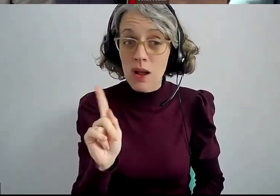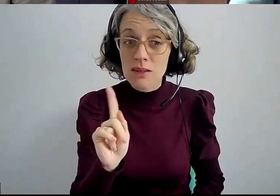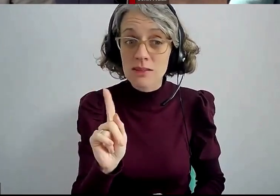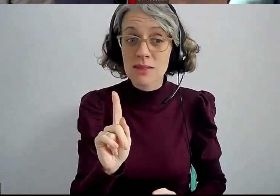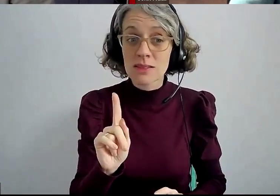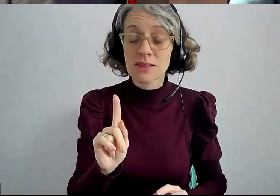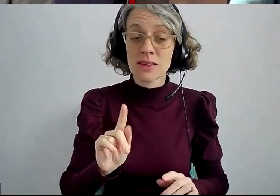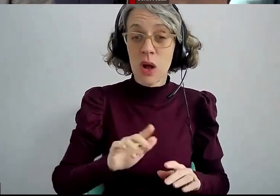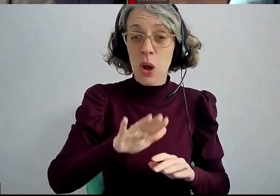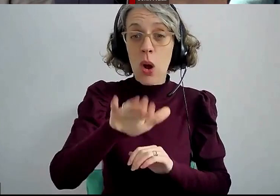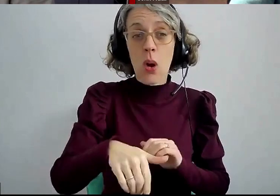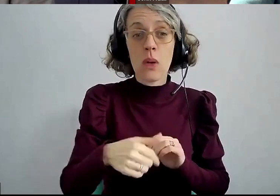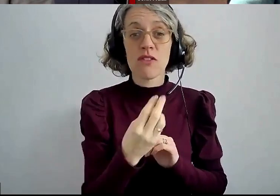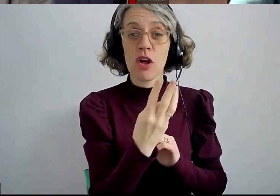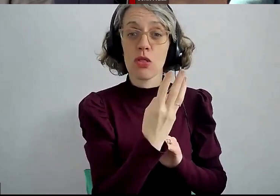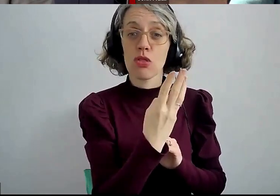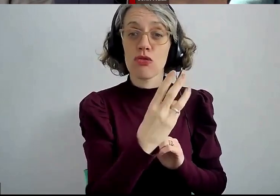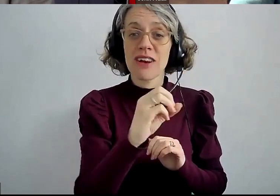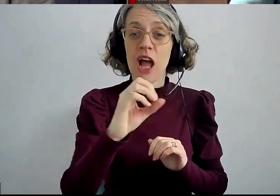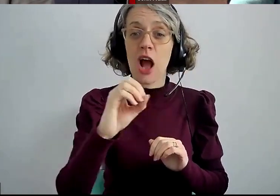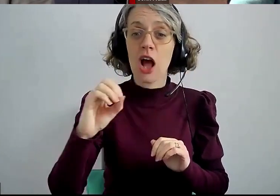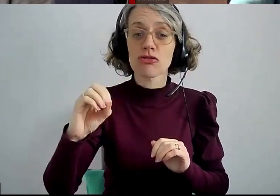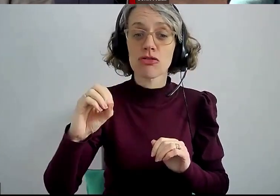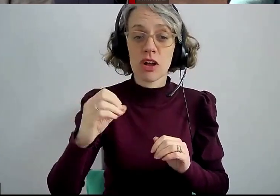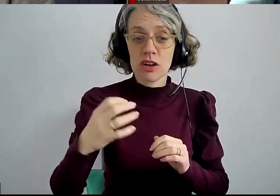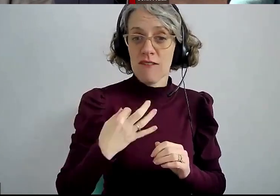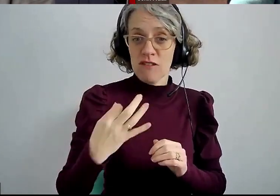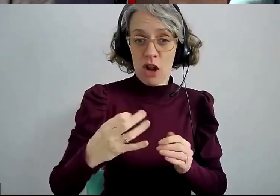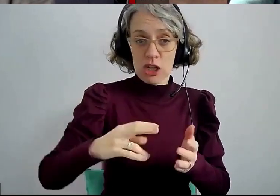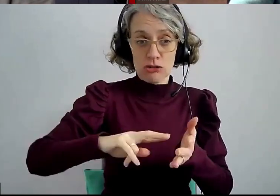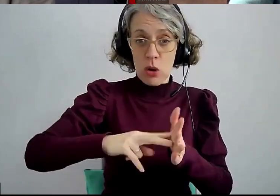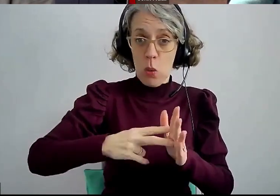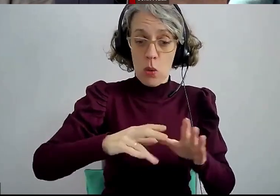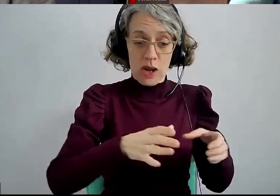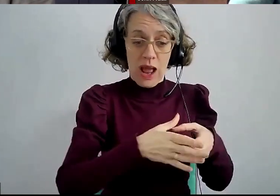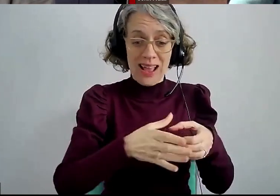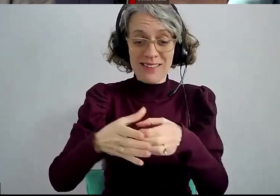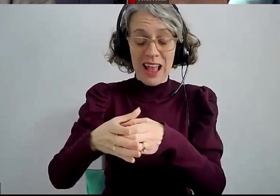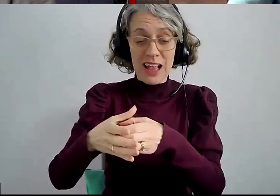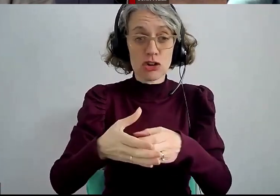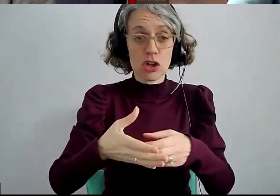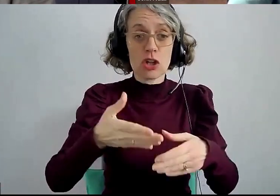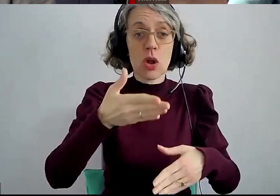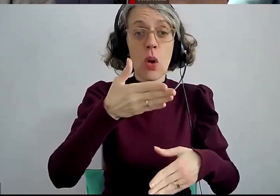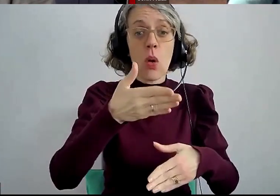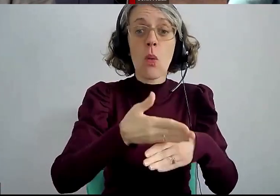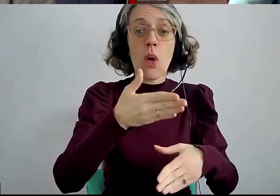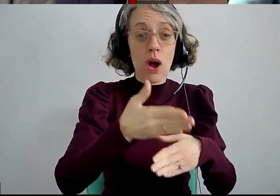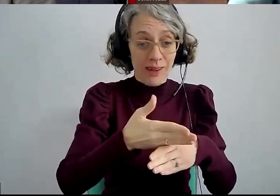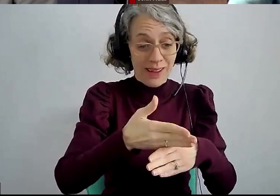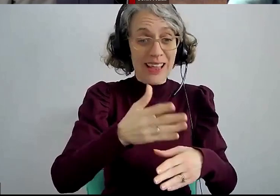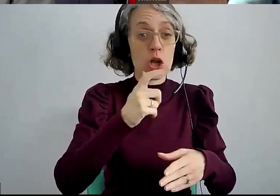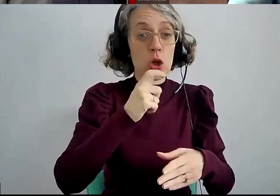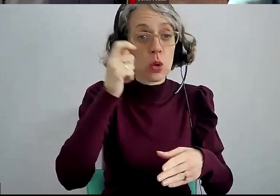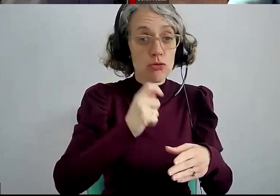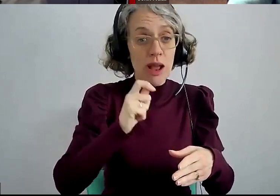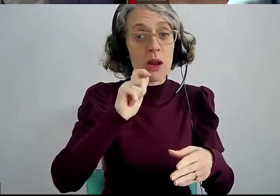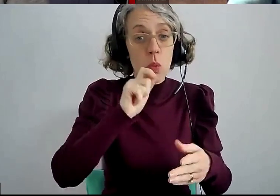300 voluntary organizations working in Ukraine will be going through action-centered leadership